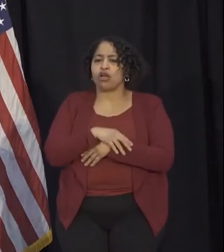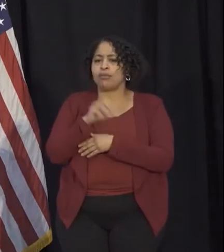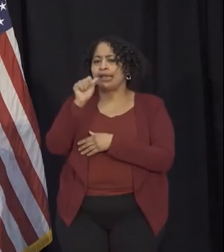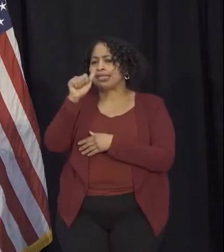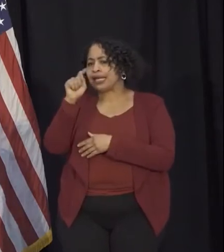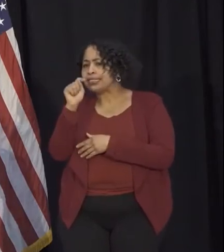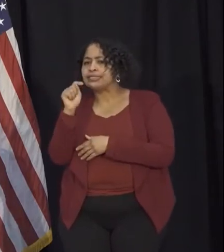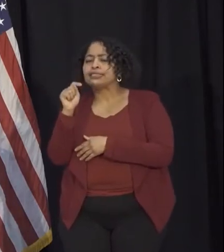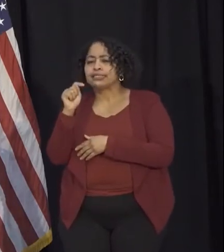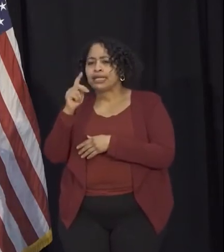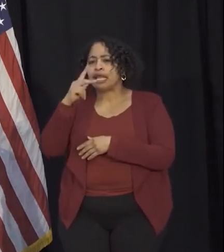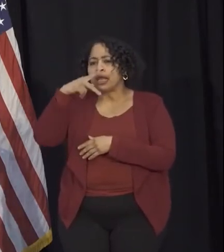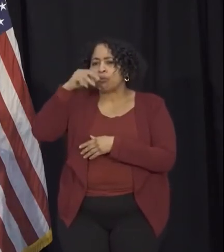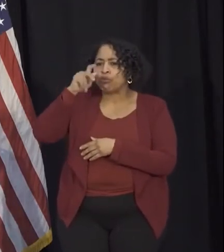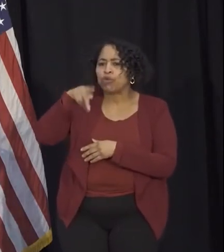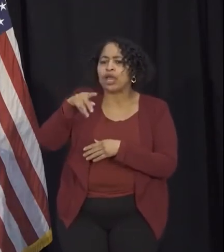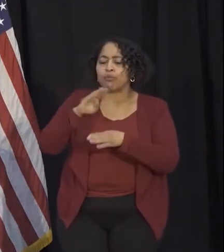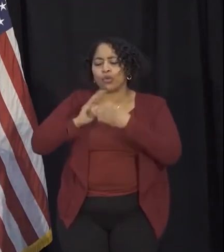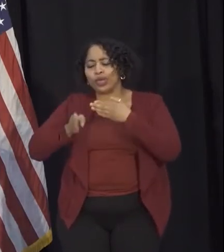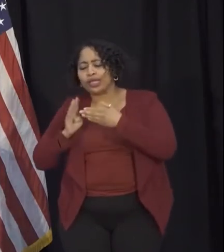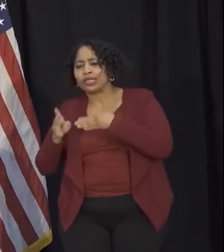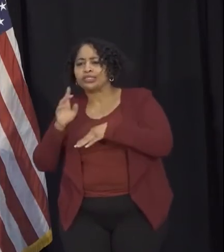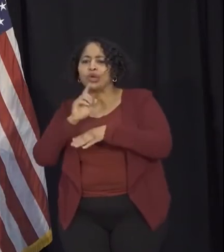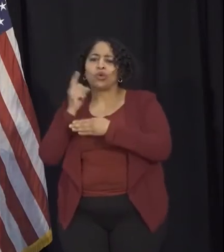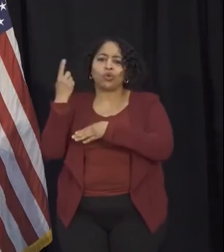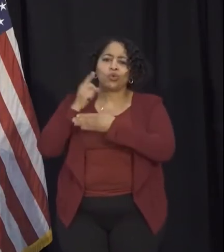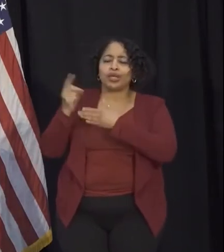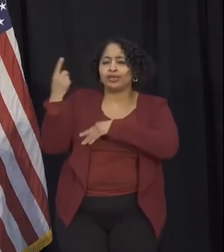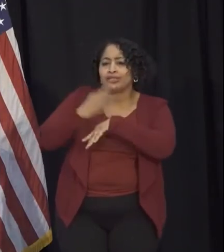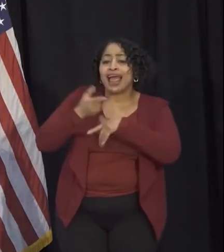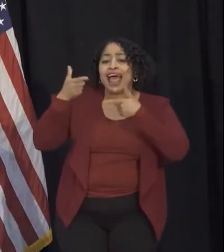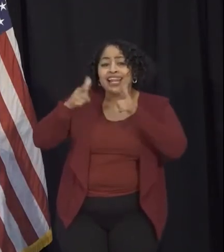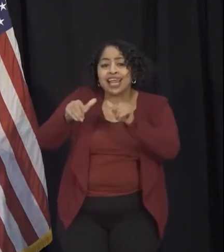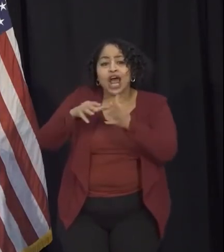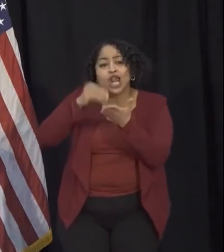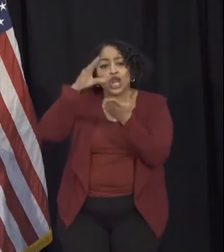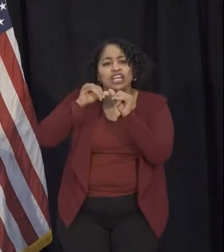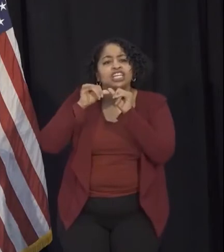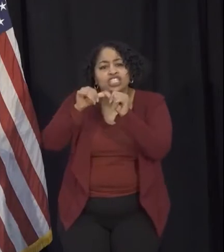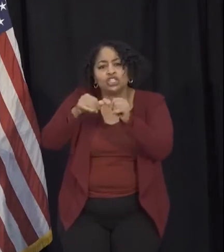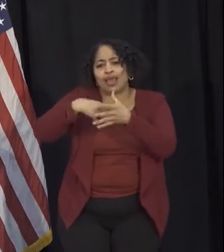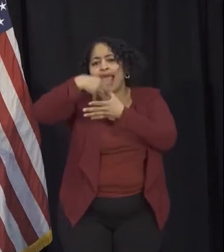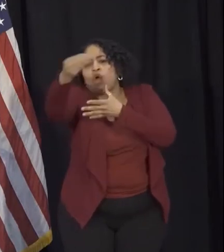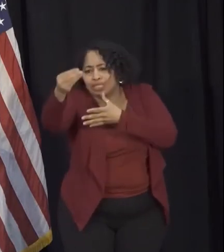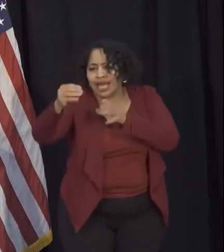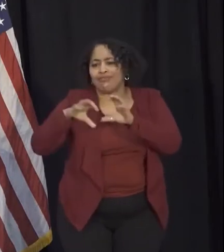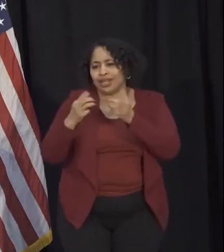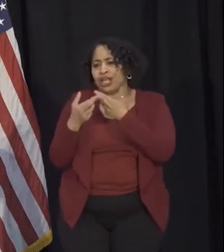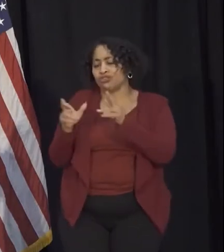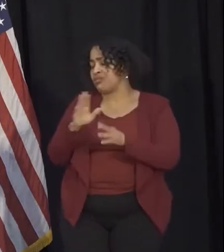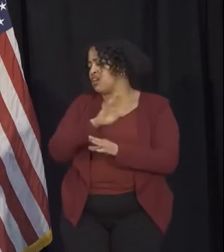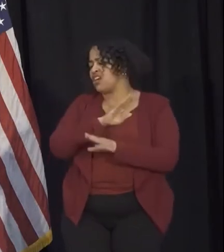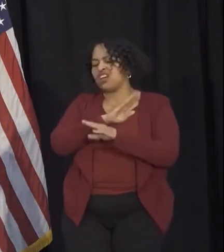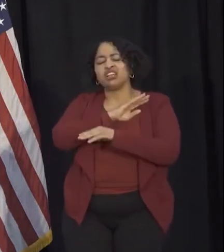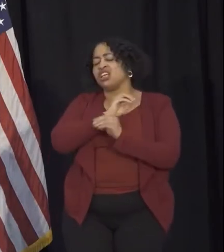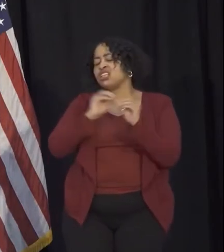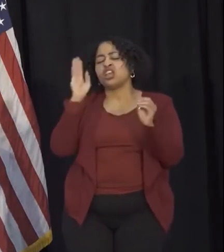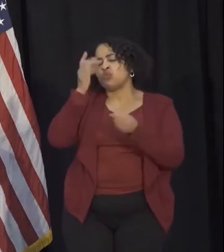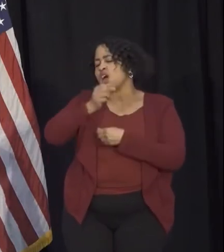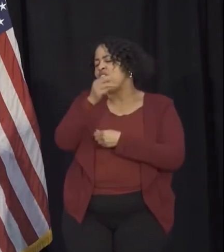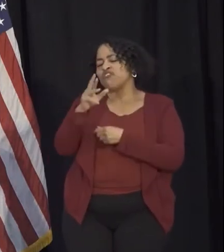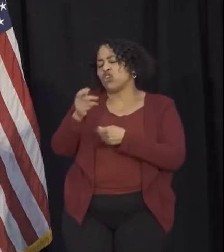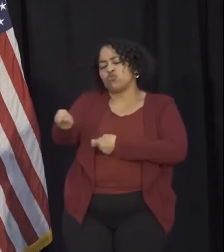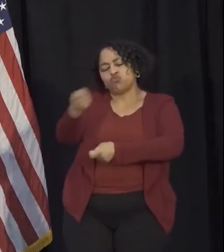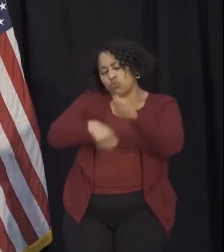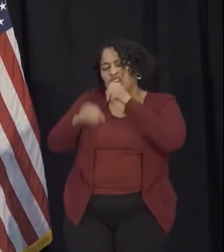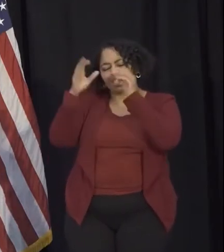prep on the weekdays, on the weekends. In other words, allowing learning to continue beyond the classroom. Nothing will ever replace a teacher. We